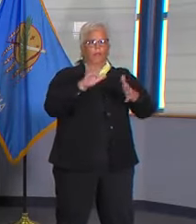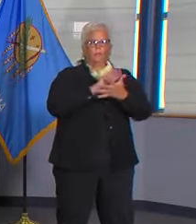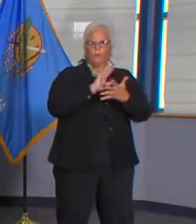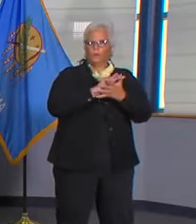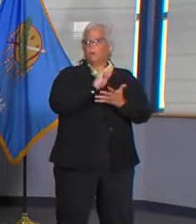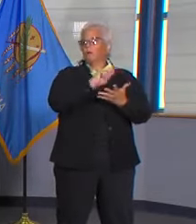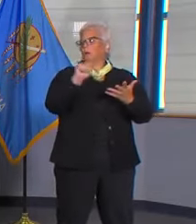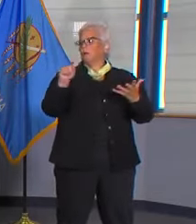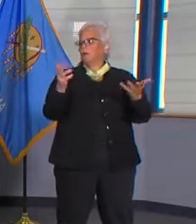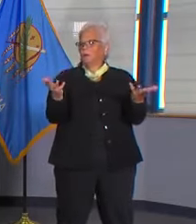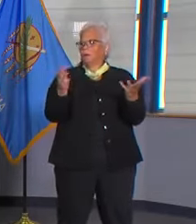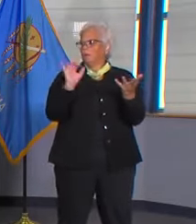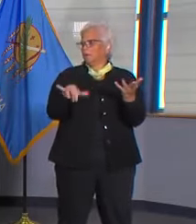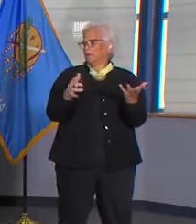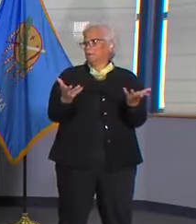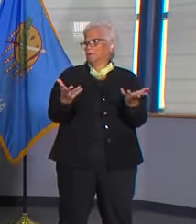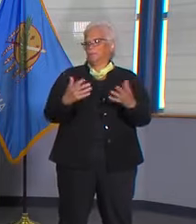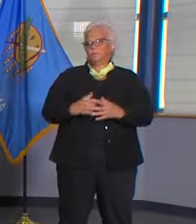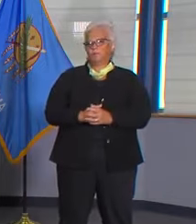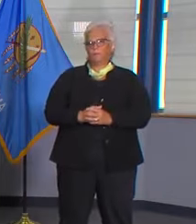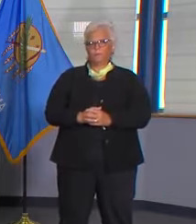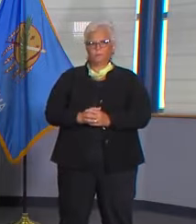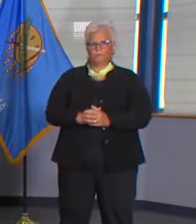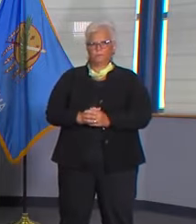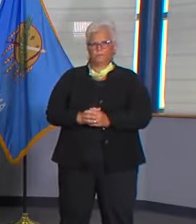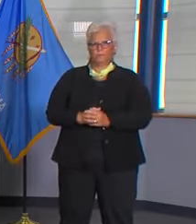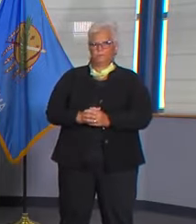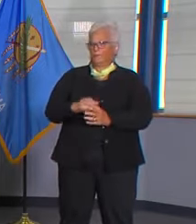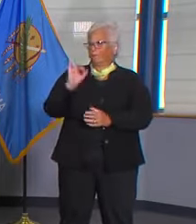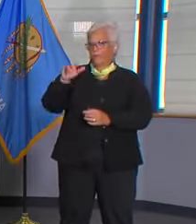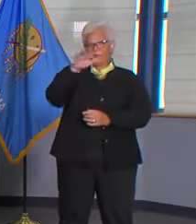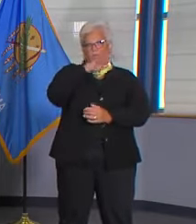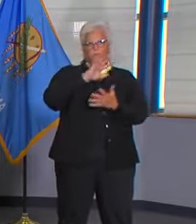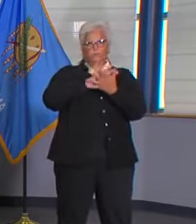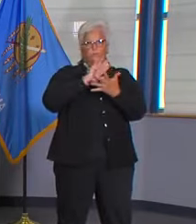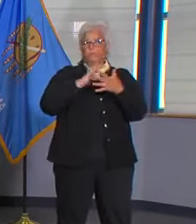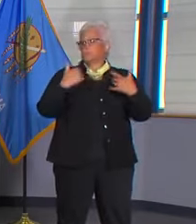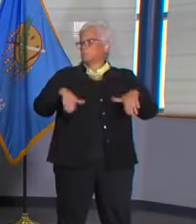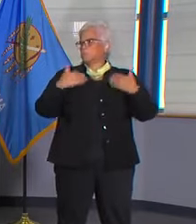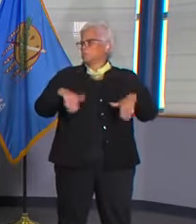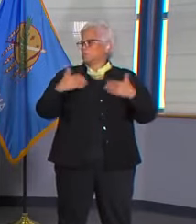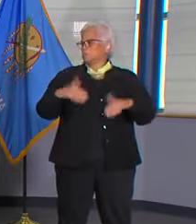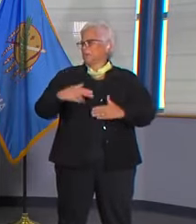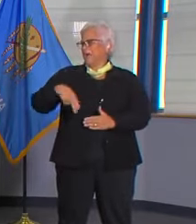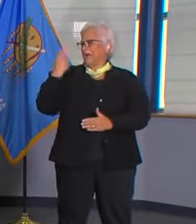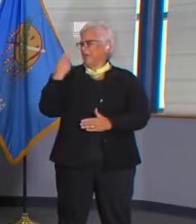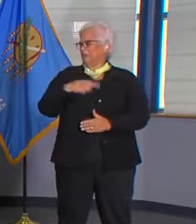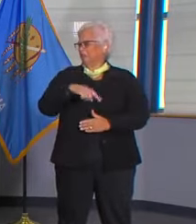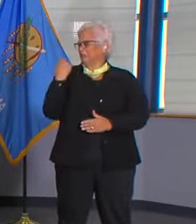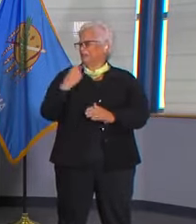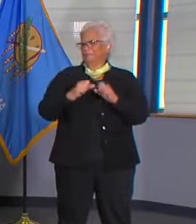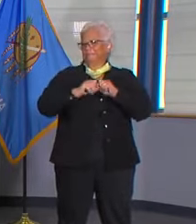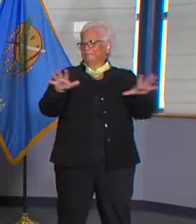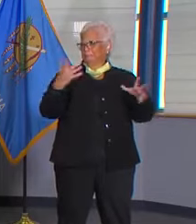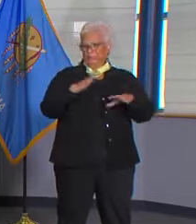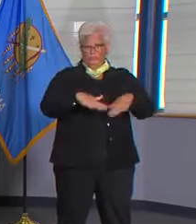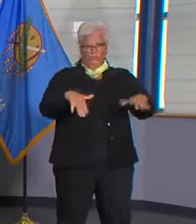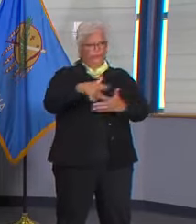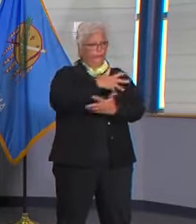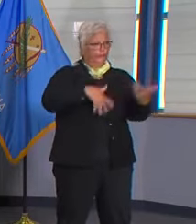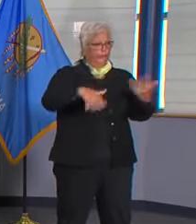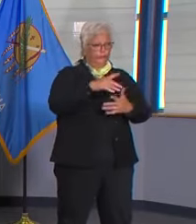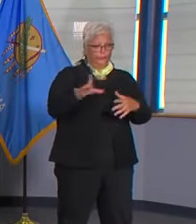presents a tremendous amount of risk. And how each individual school handles that is going to determine what kind of an